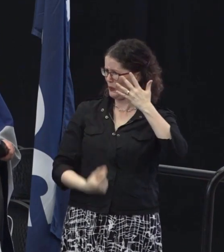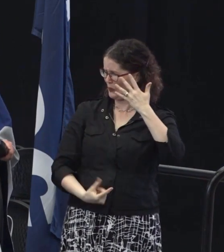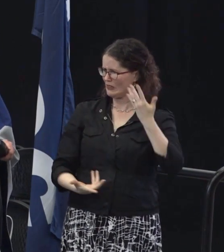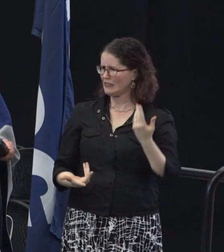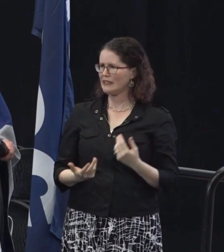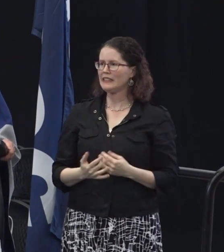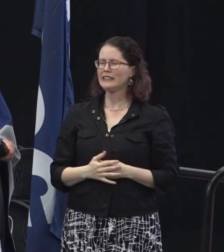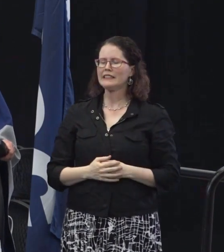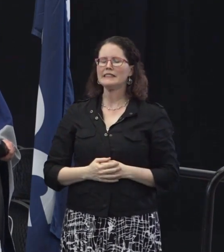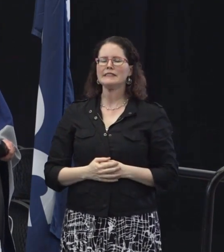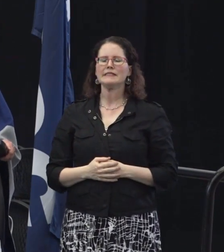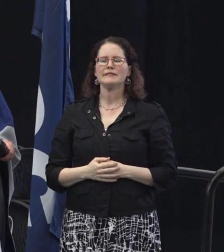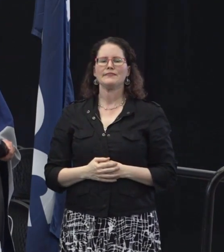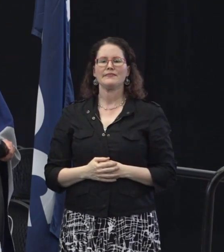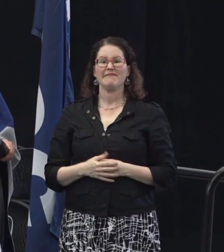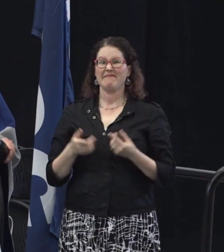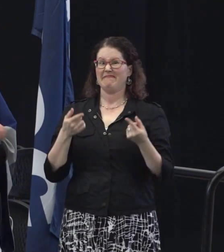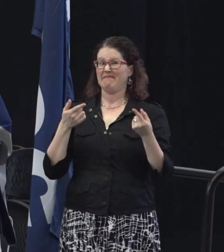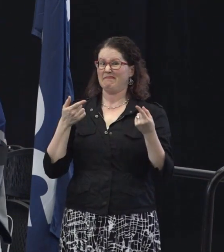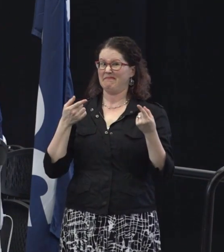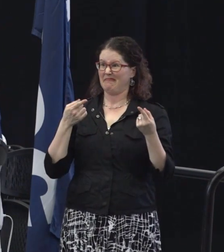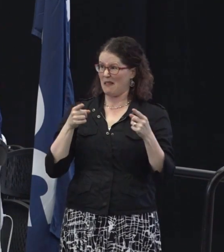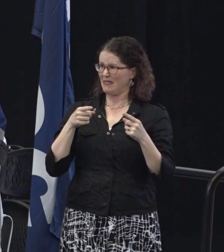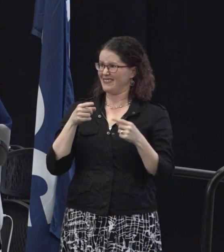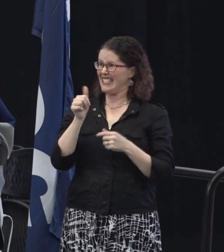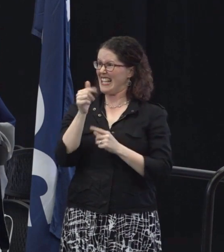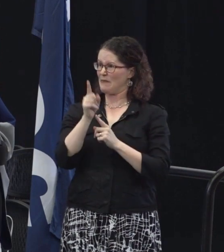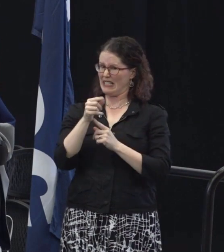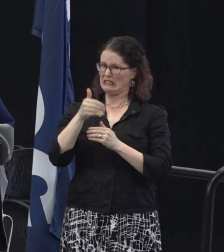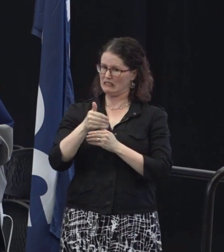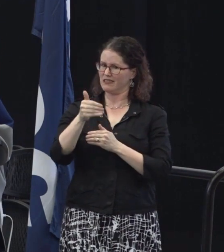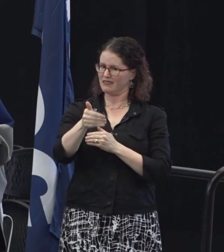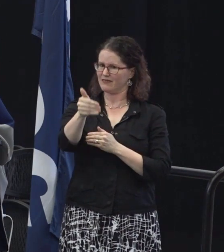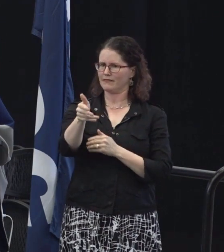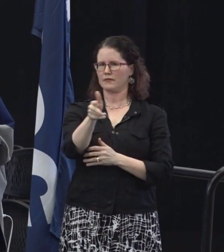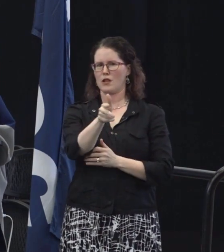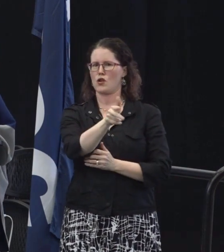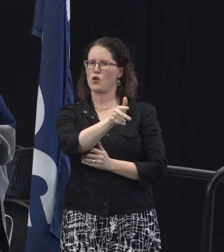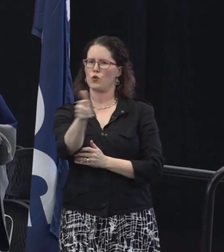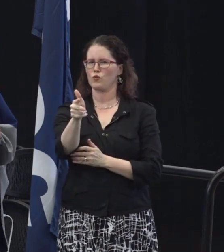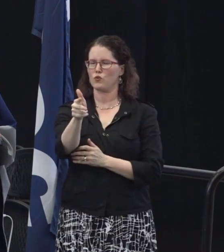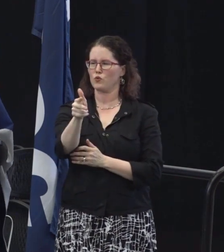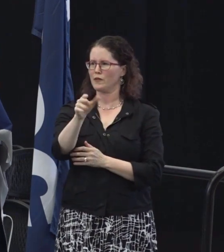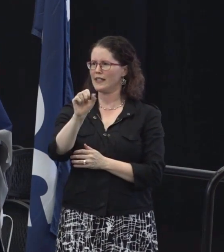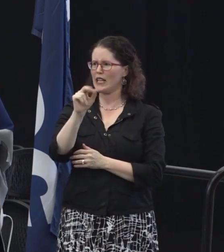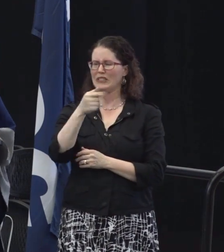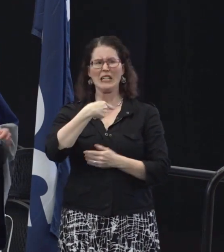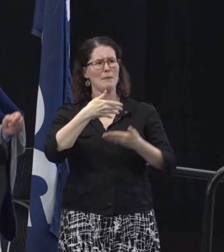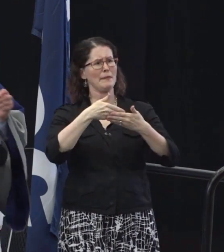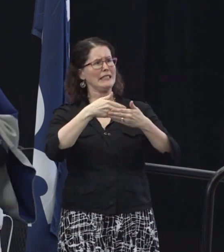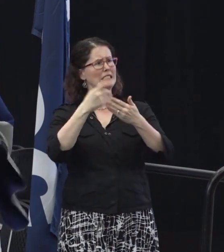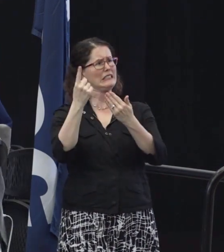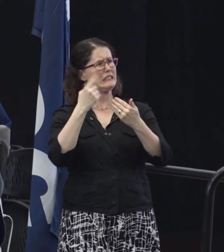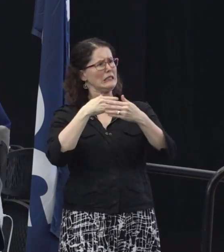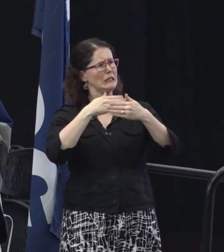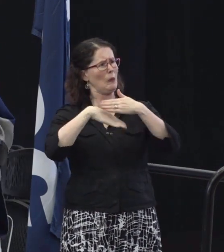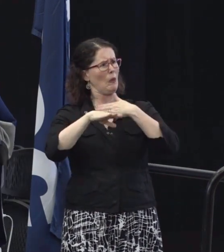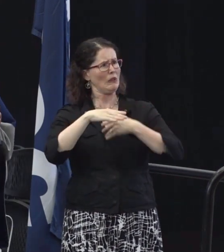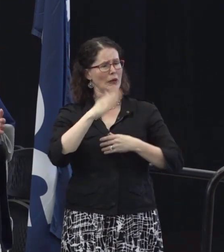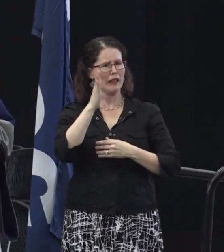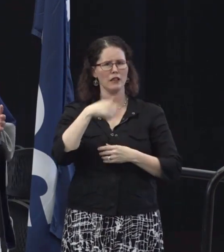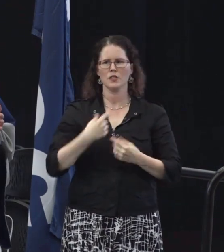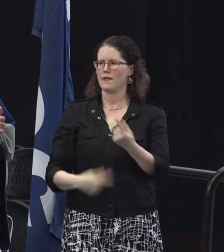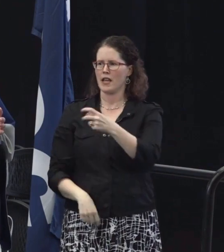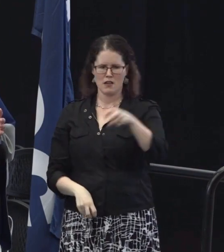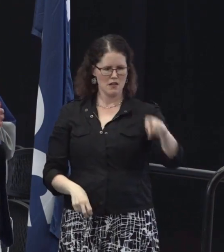review." Because every 10 minutes, Sarah was sure the baby was about to arrive. We would pull over, I'd park the car, I would run around, open the